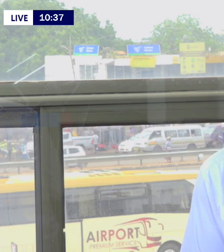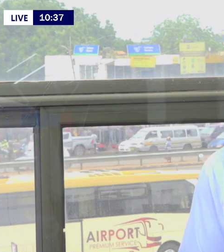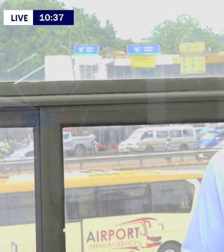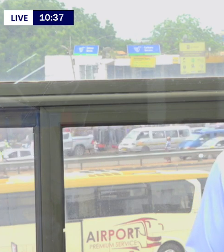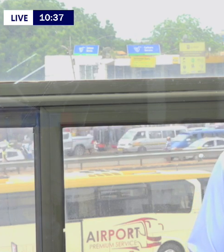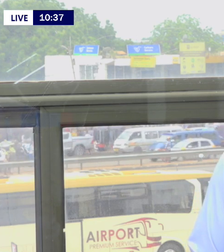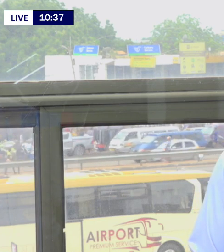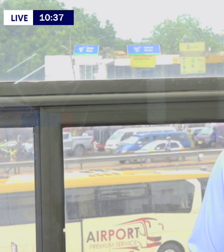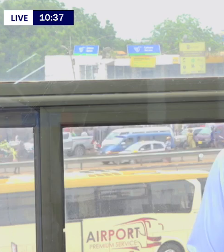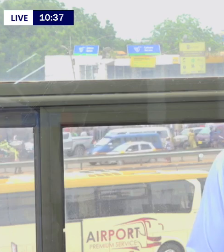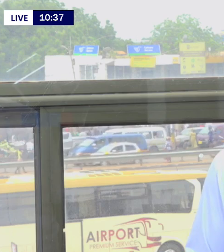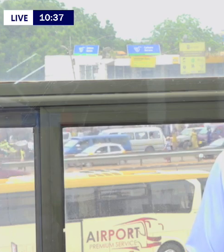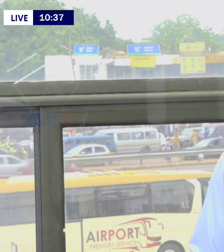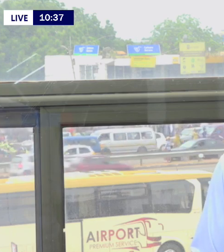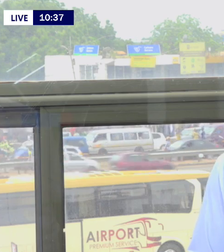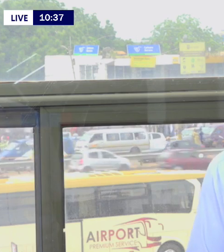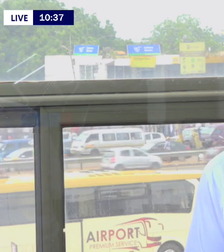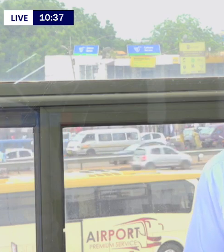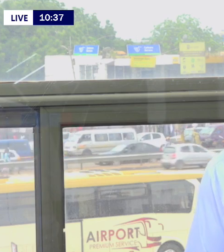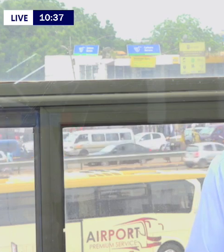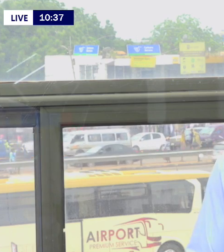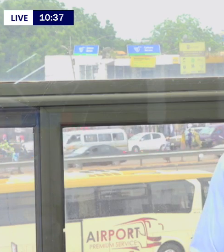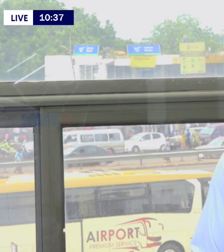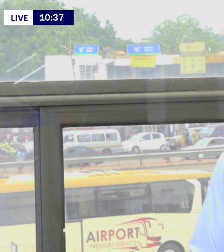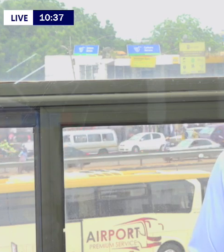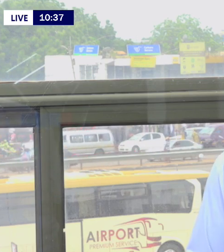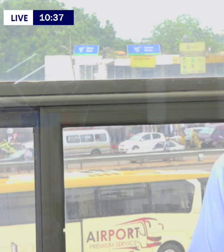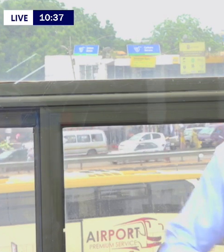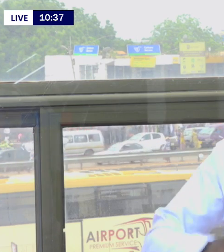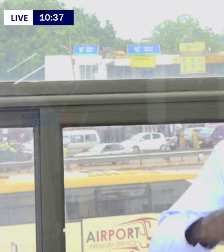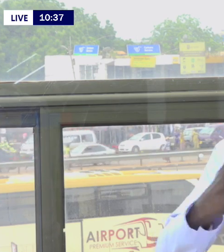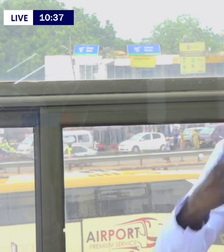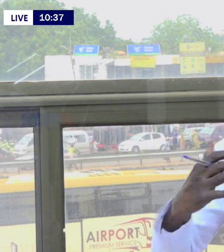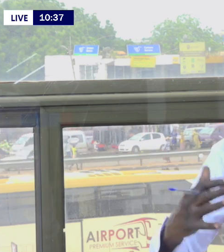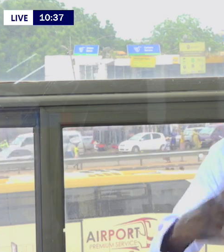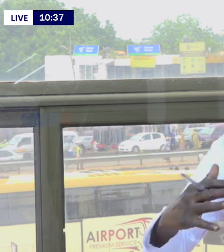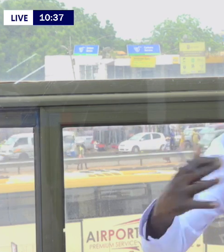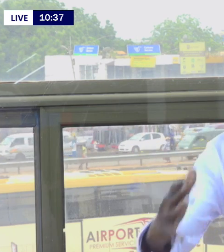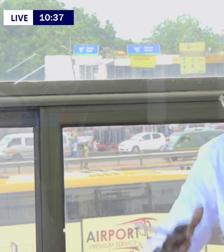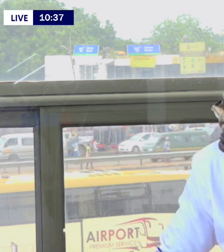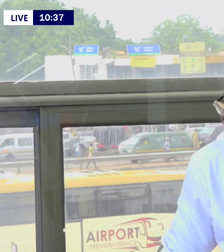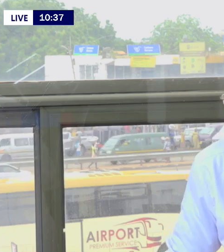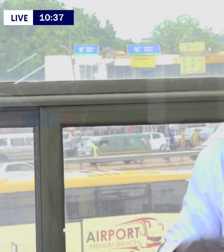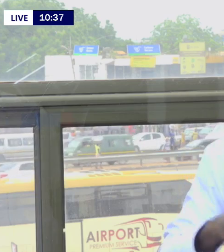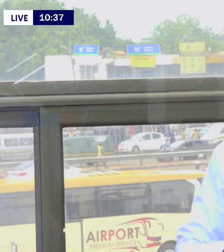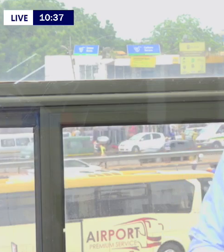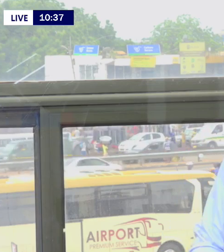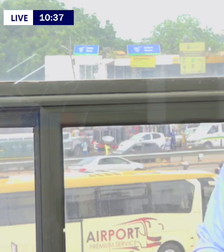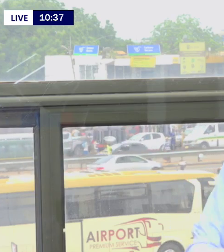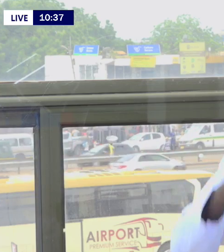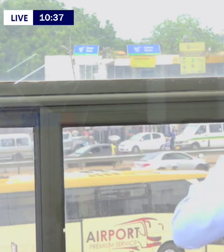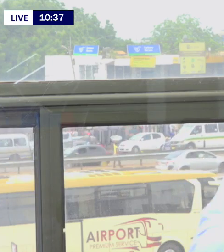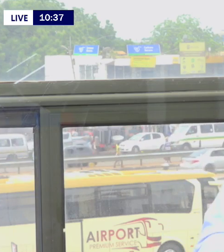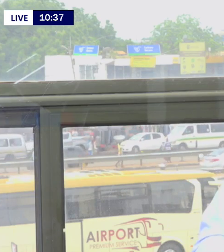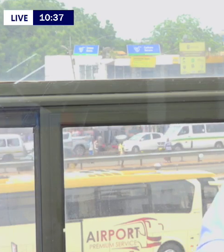Yisi no e na ya ma wɔn ho kwan mra ma wɔn ho kwan sɛ ɔmo hwɛ election so ye nja wɔn mo na ɔmo nyɛ ɔmo adwuma John Dramani